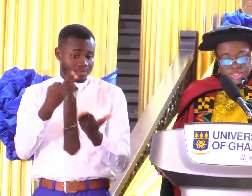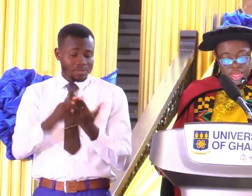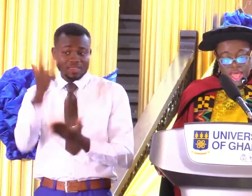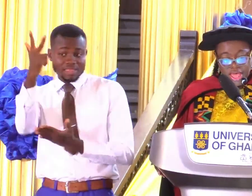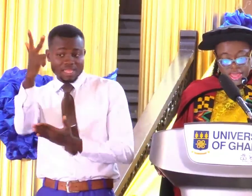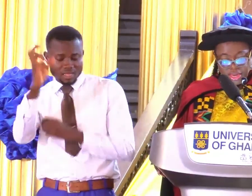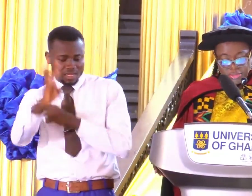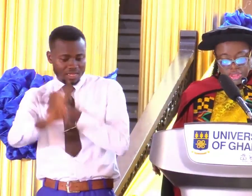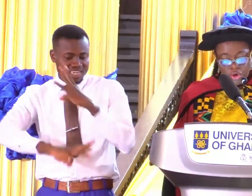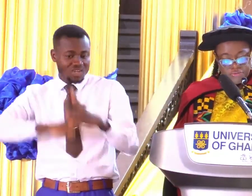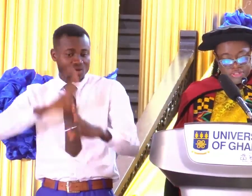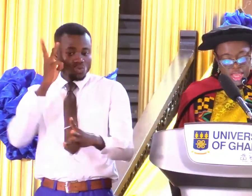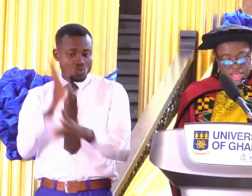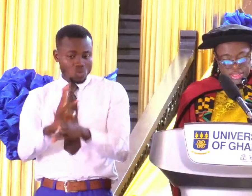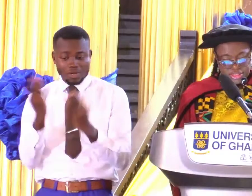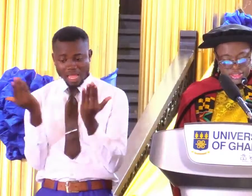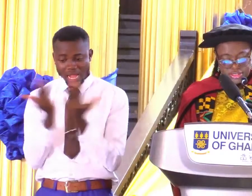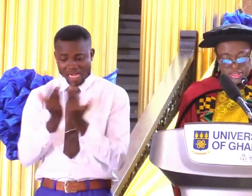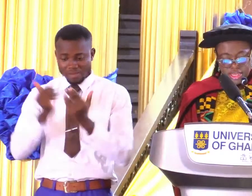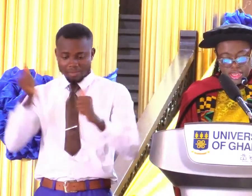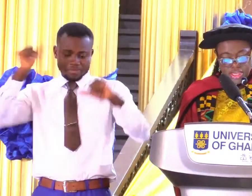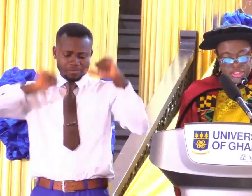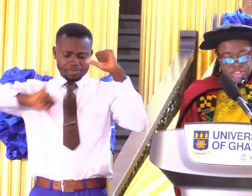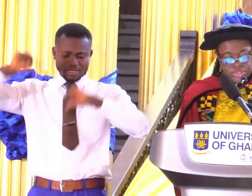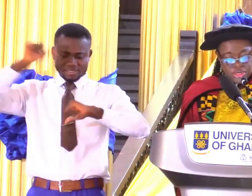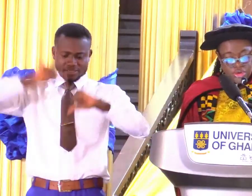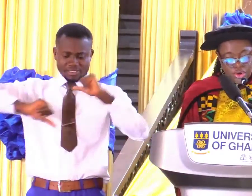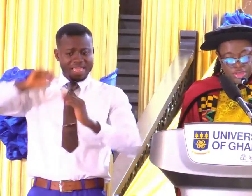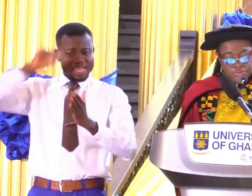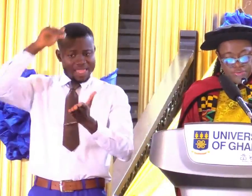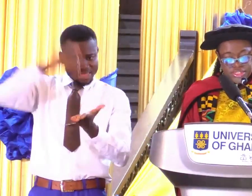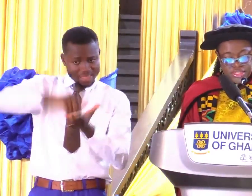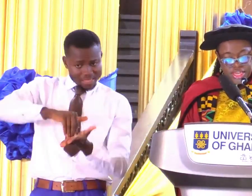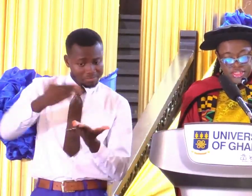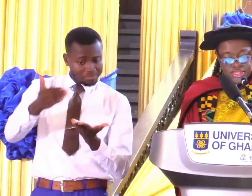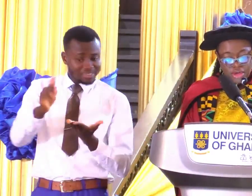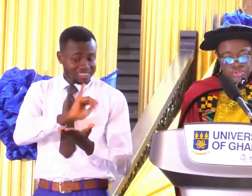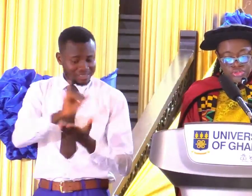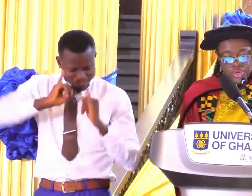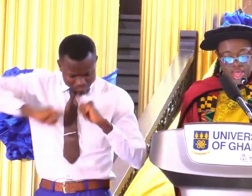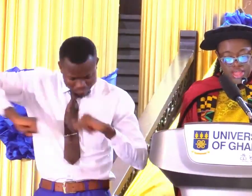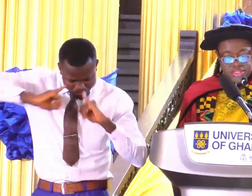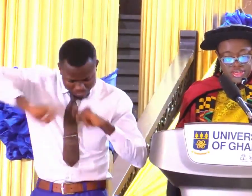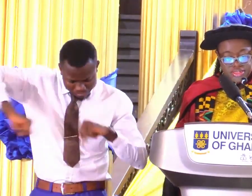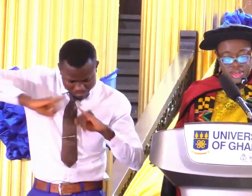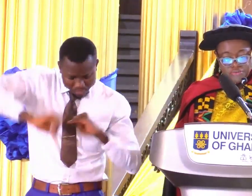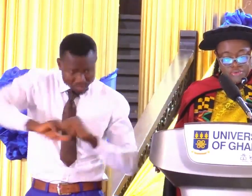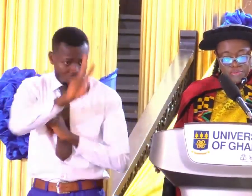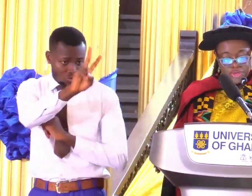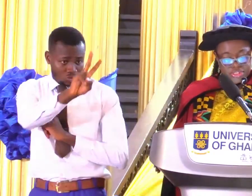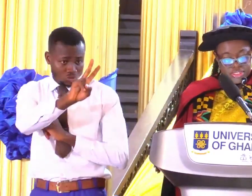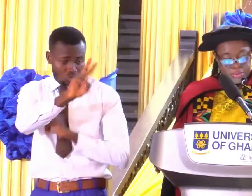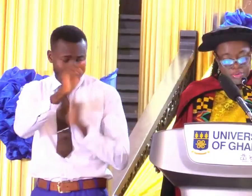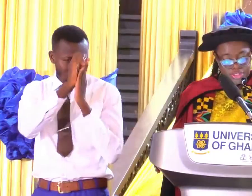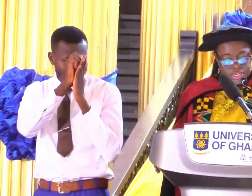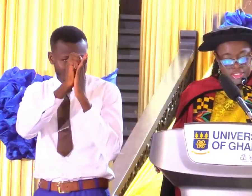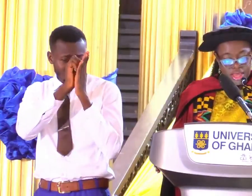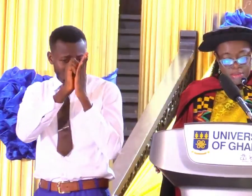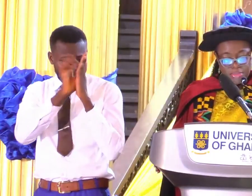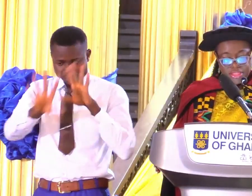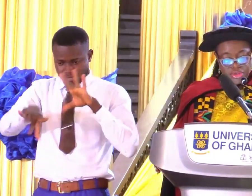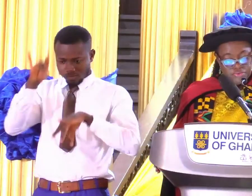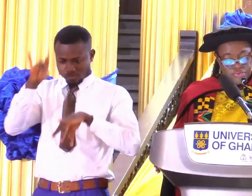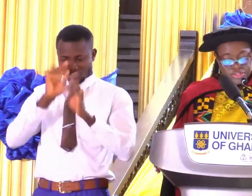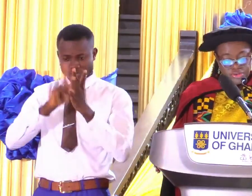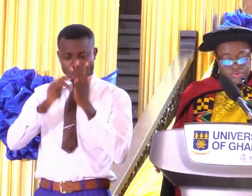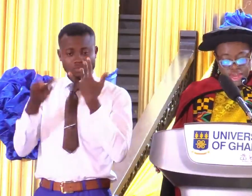World Academy of Sciences. She was a co-investigator on 2 cancer discovery projects supported by